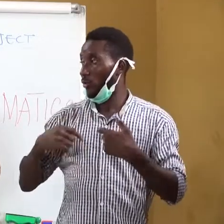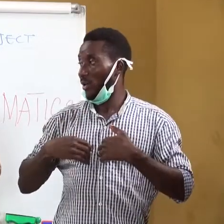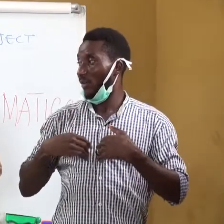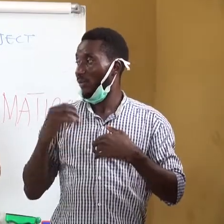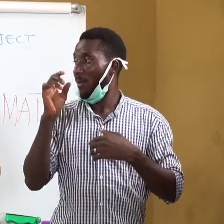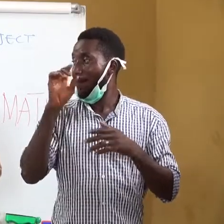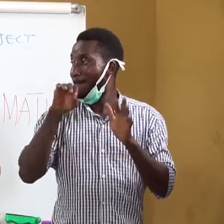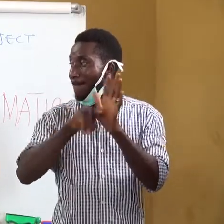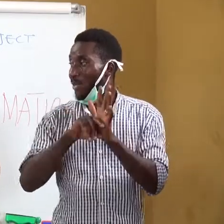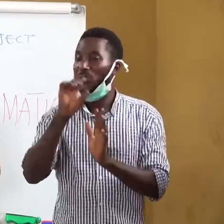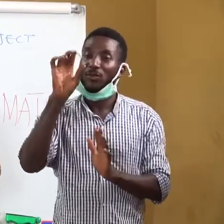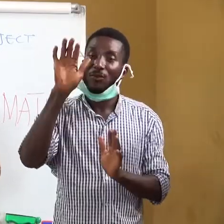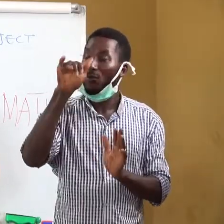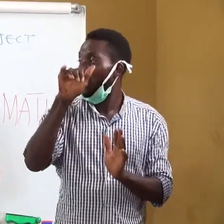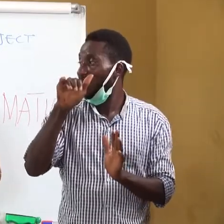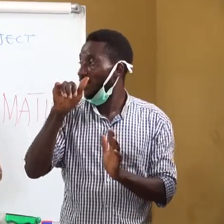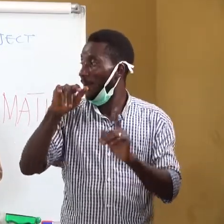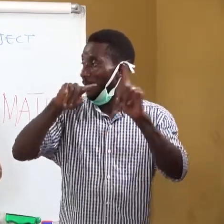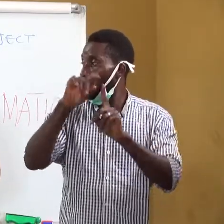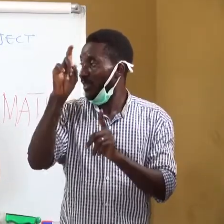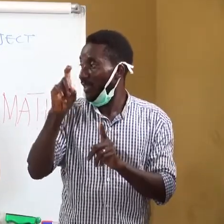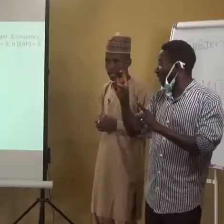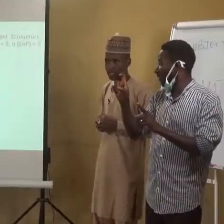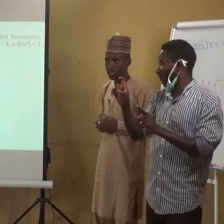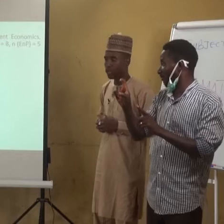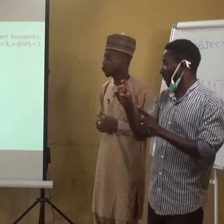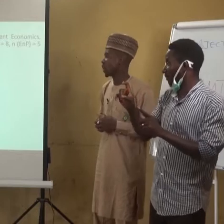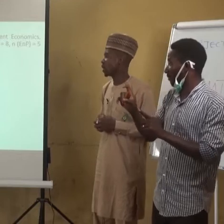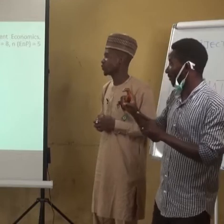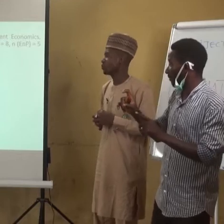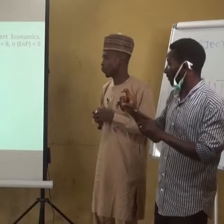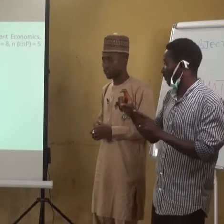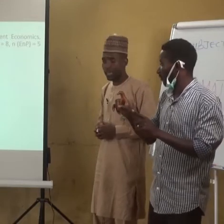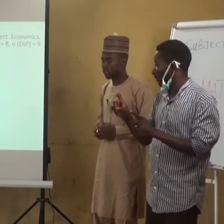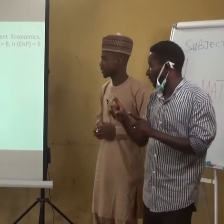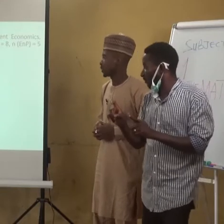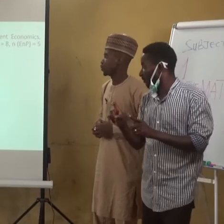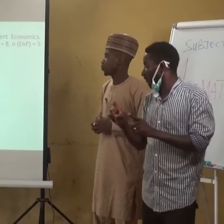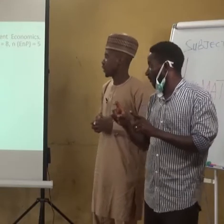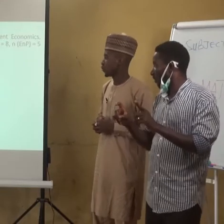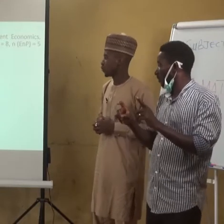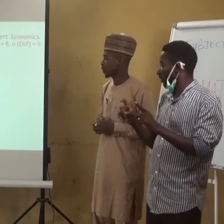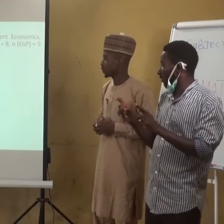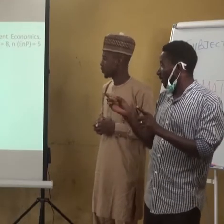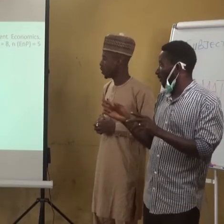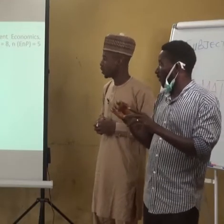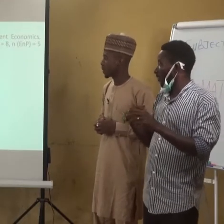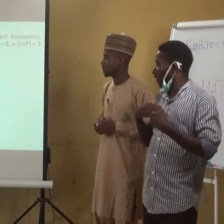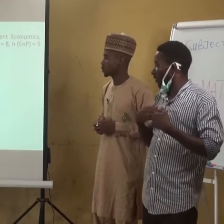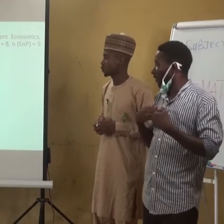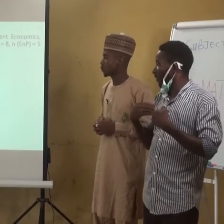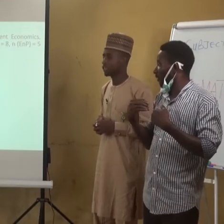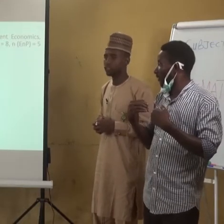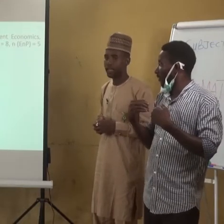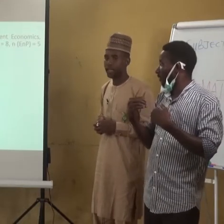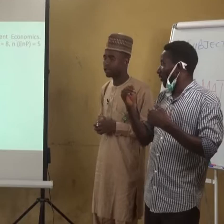14. If minus X cross the equality sign to the right hand side, we will have plus X. So therefore 24